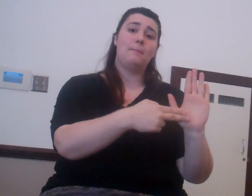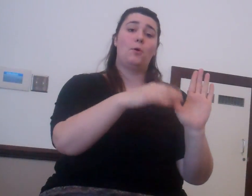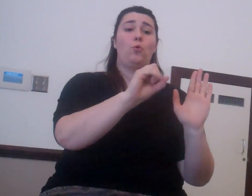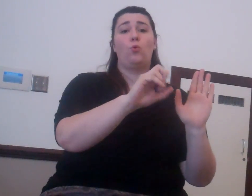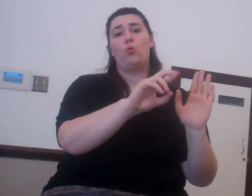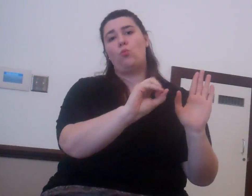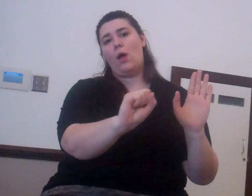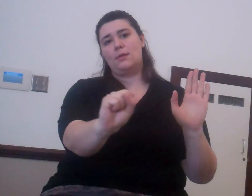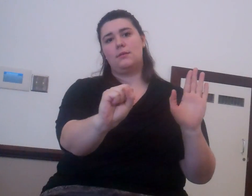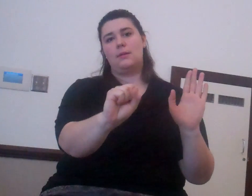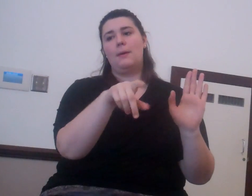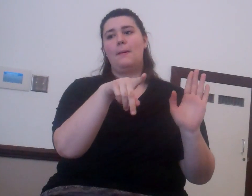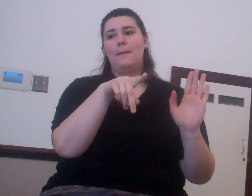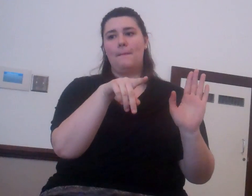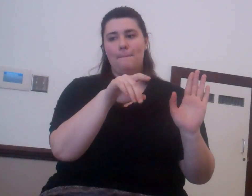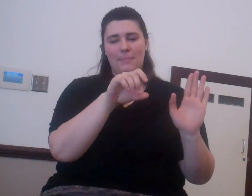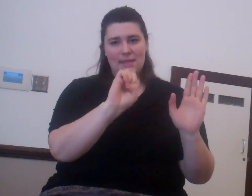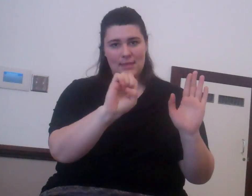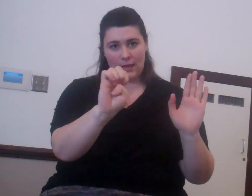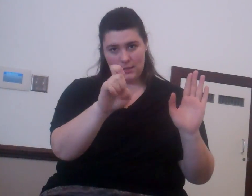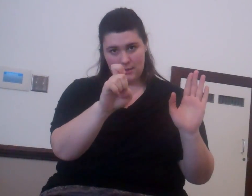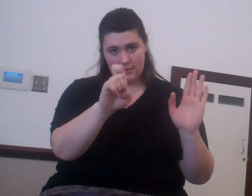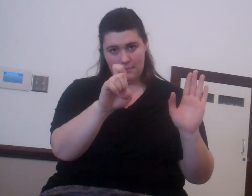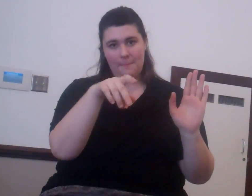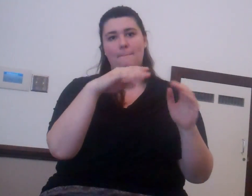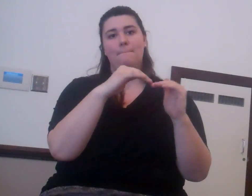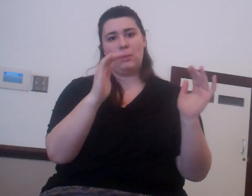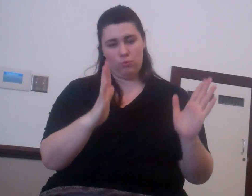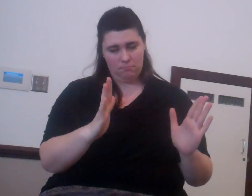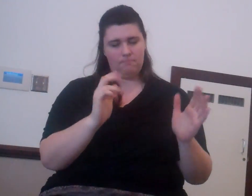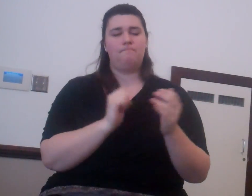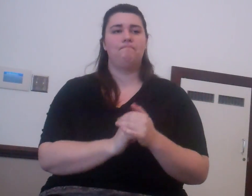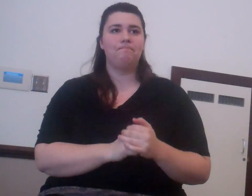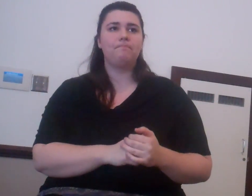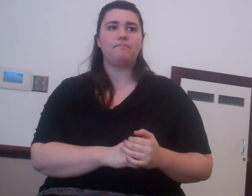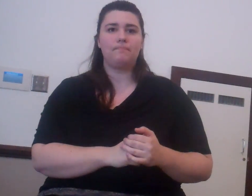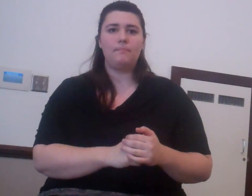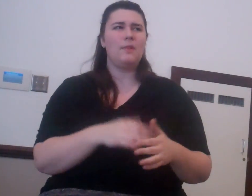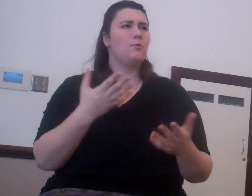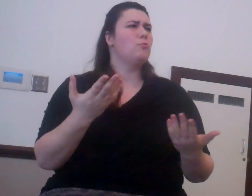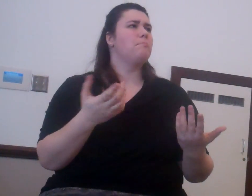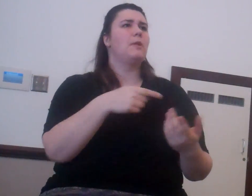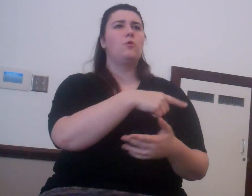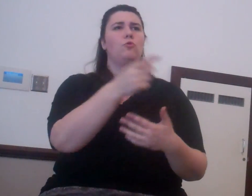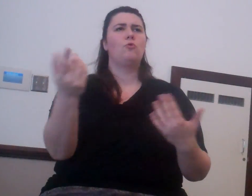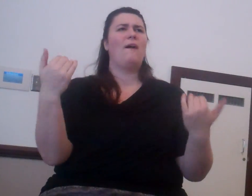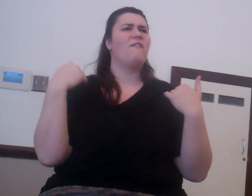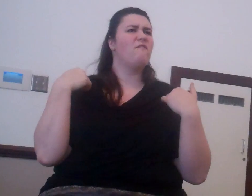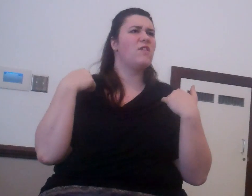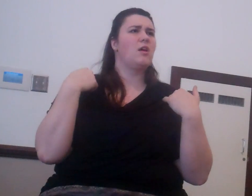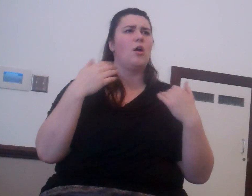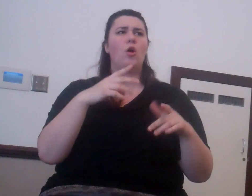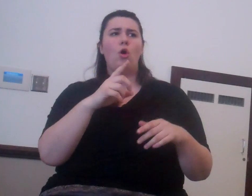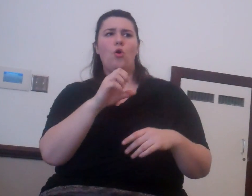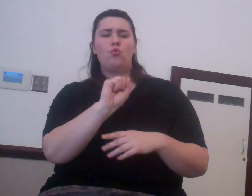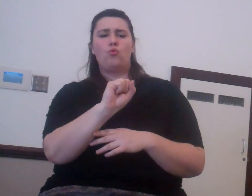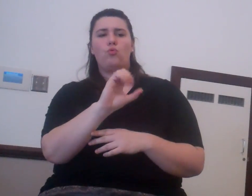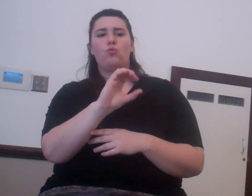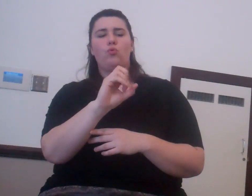many of you have heard that phrase before? Work spouse or work husband, work wife? Okay. So, and it's one of those things where it's like starting to sneak onto